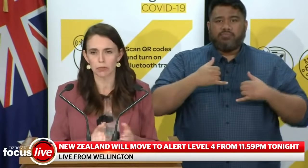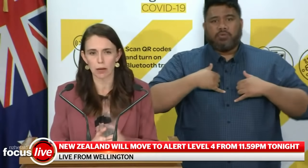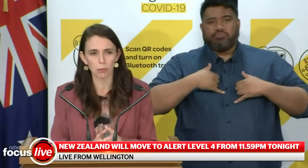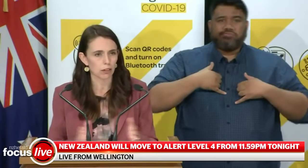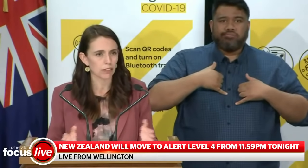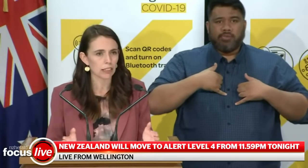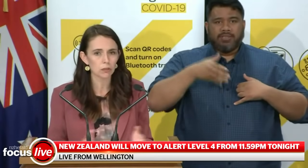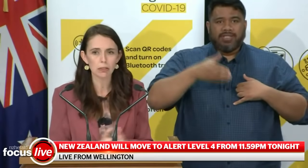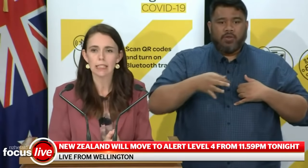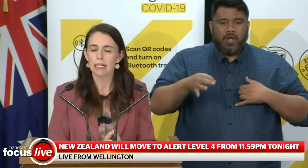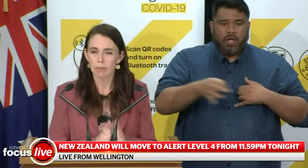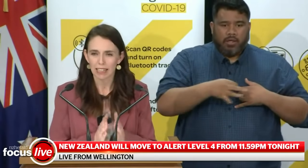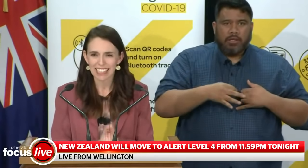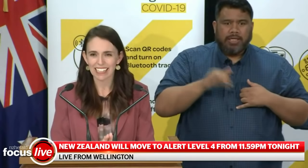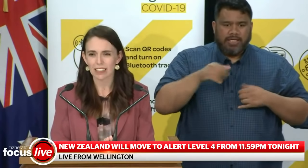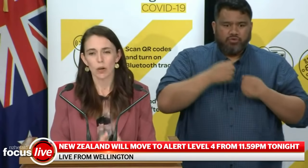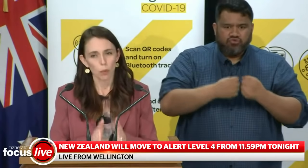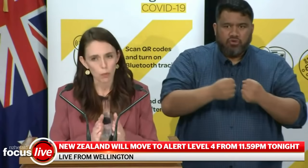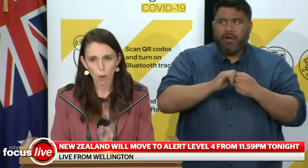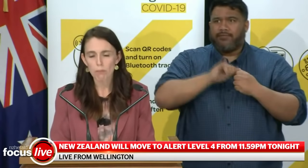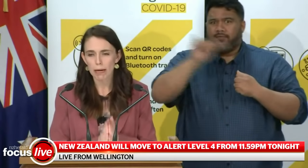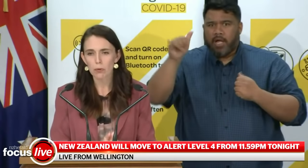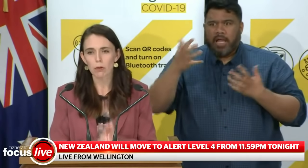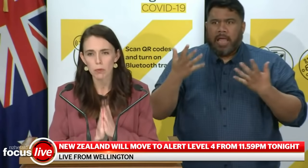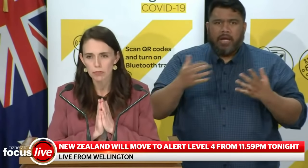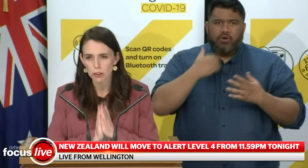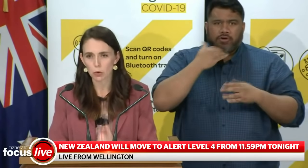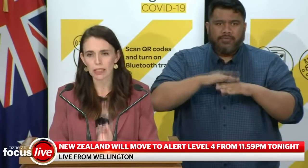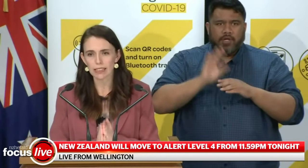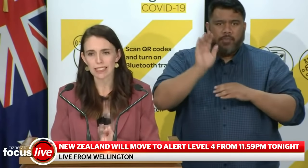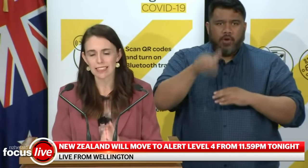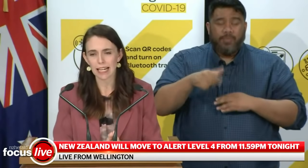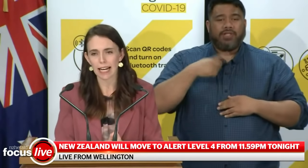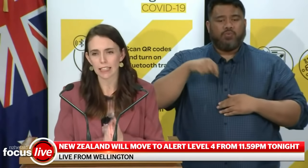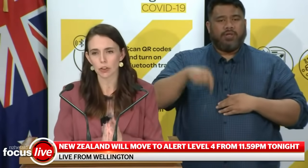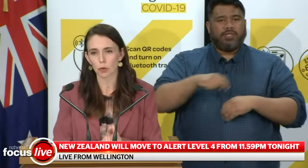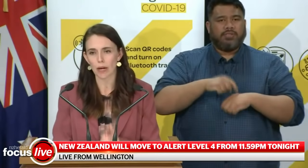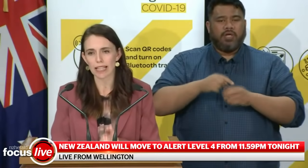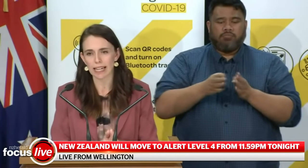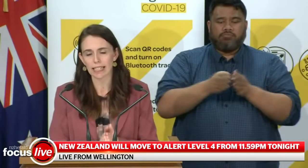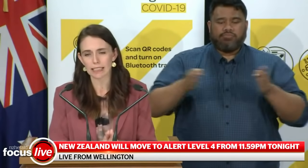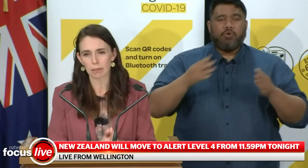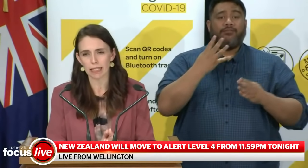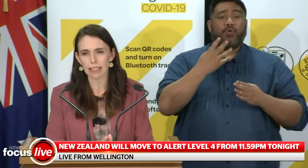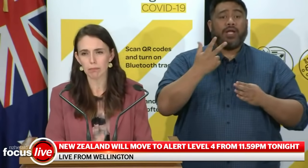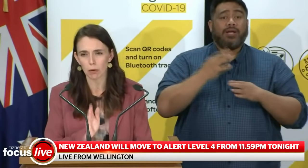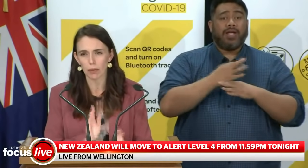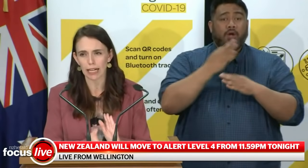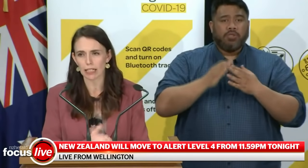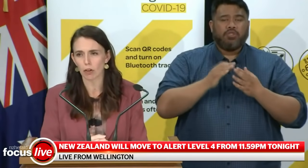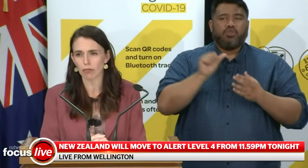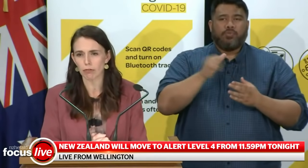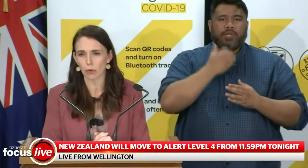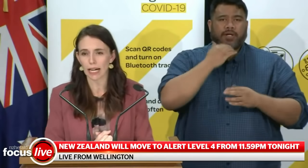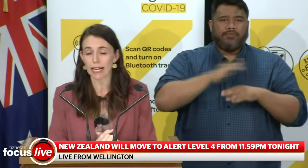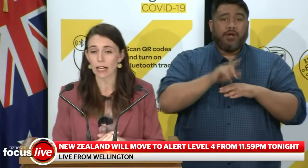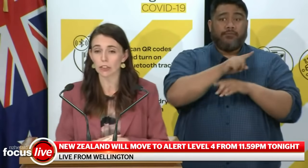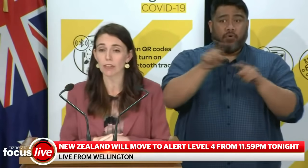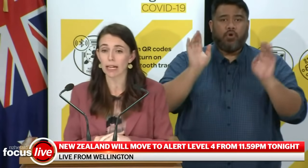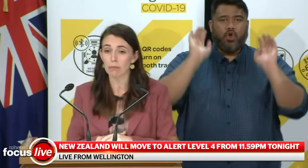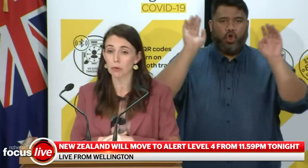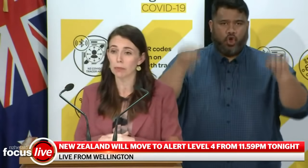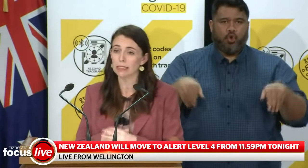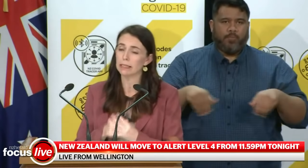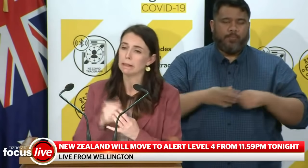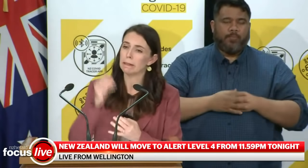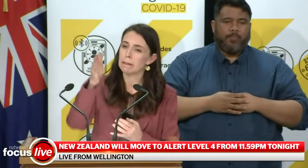needed to move up with a vehicle. But again, we want people to move as quickly as they can to where they need to be, but we're cutting off at 48 hours